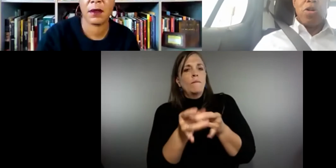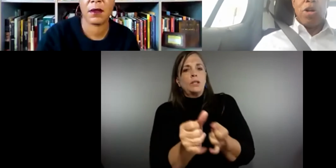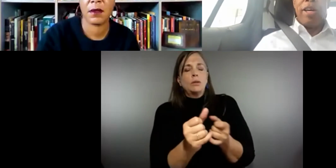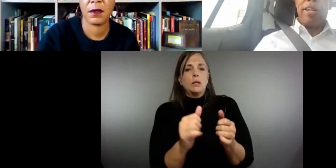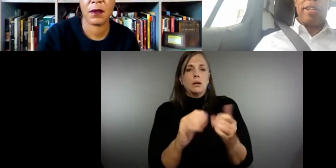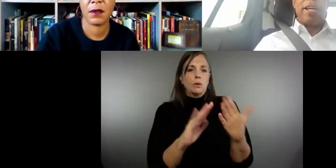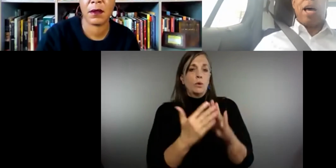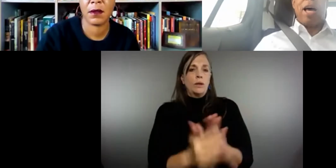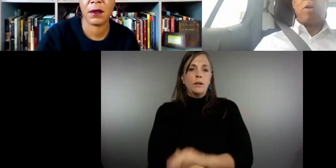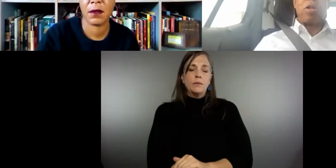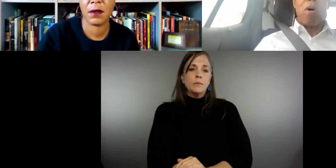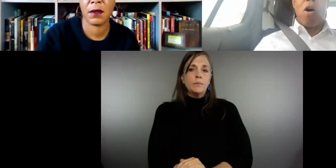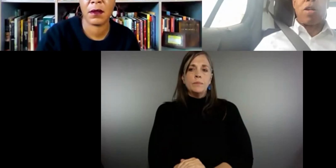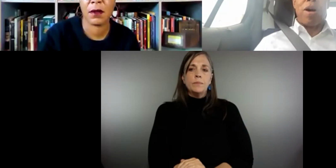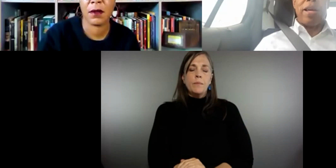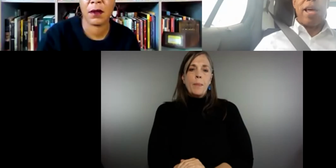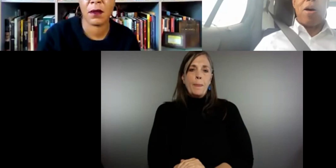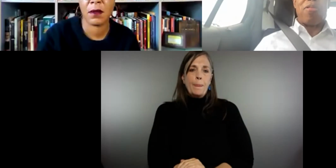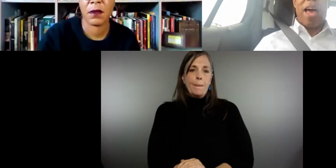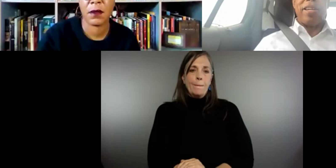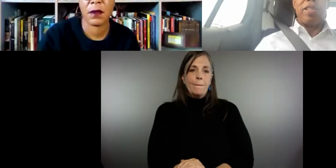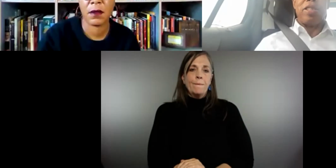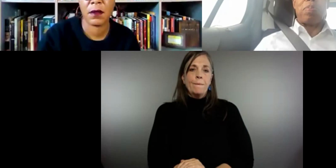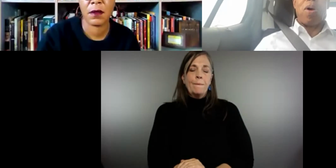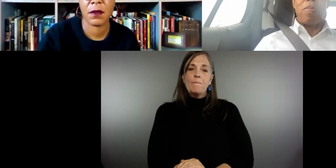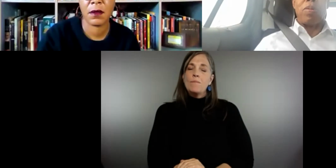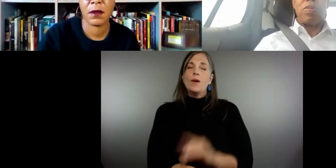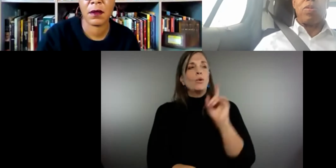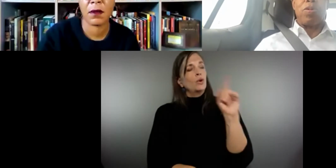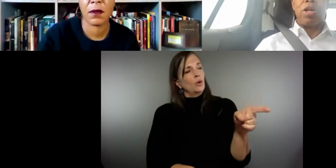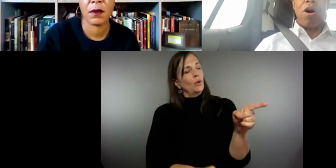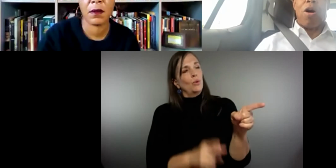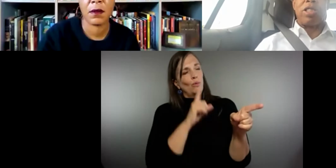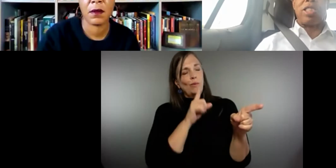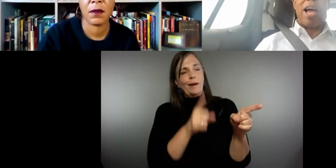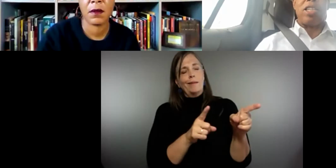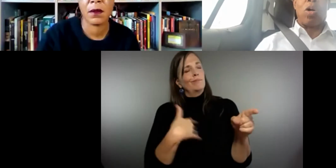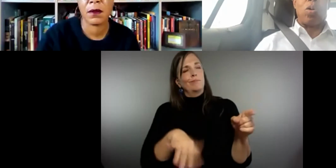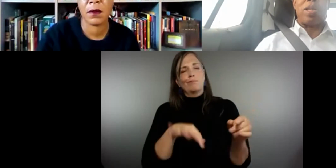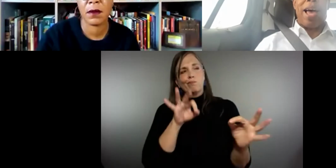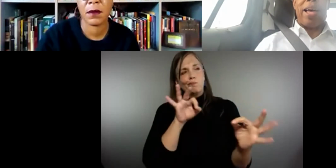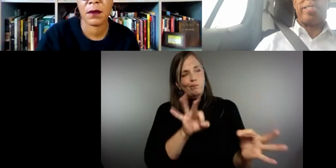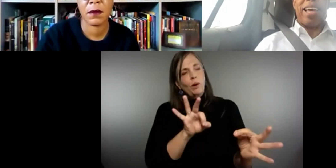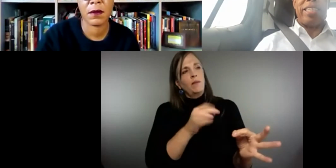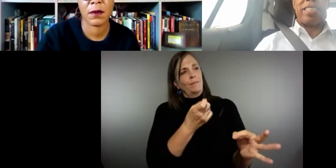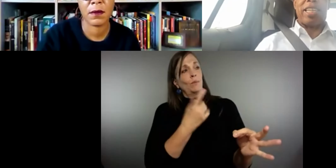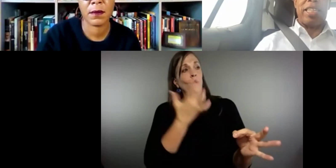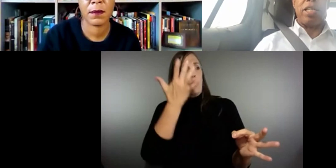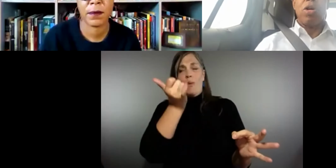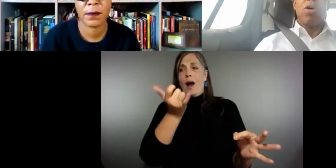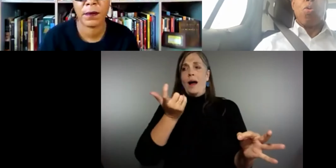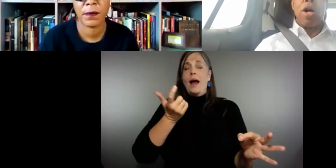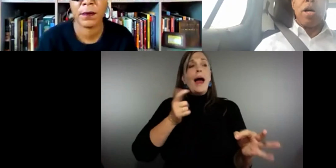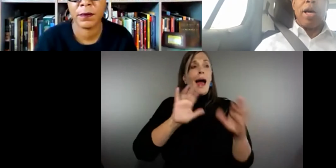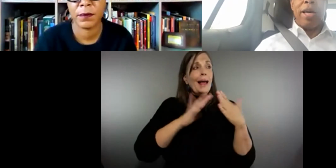you're you're hitting off the park right now that is the problem we are siloed as a city